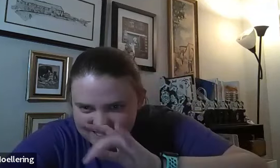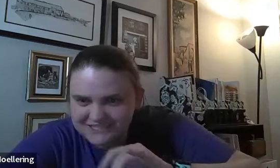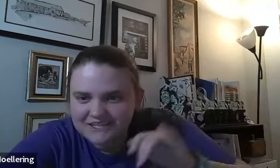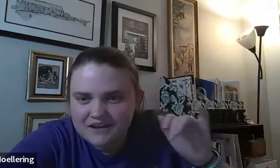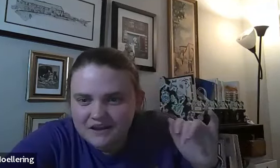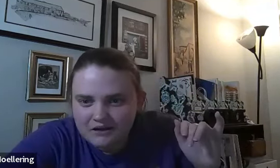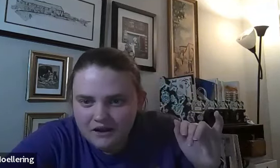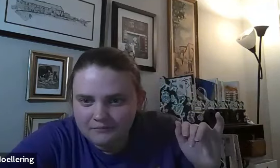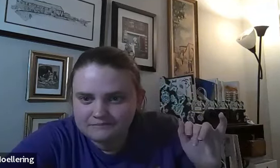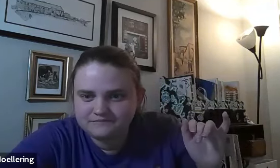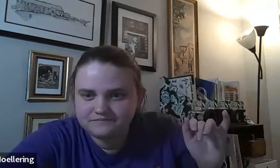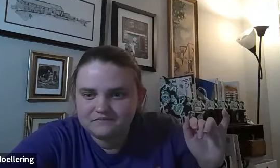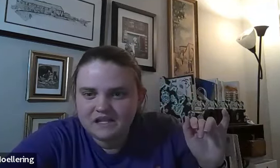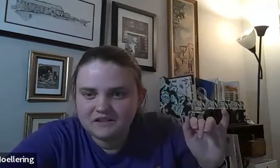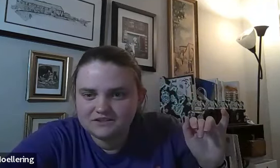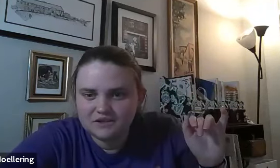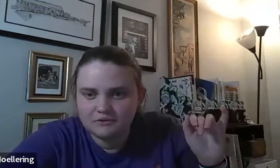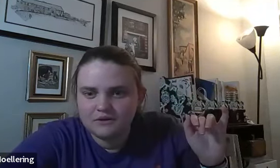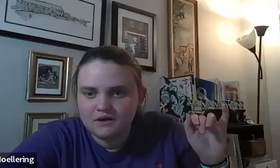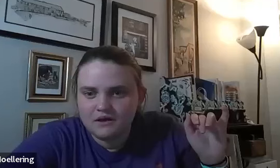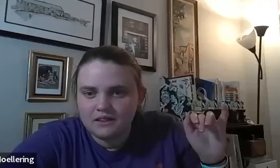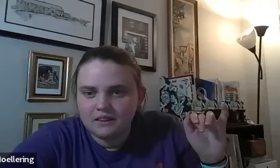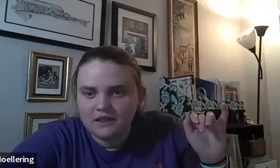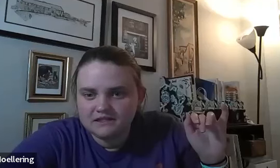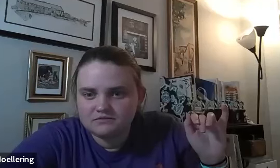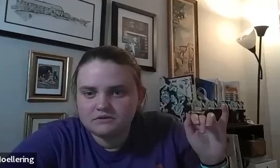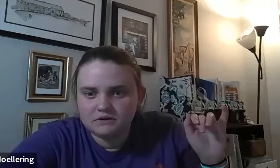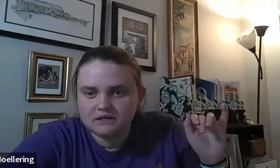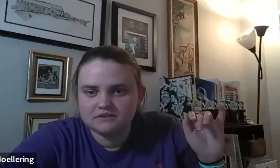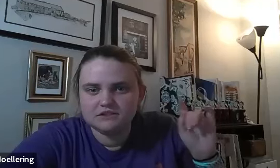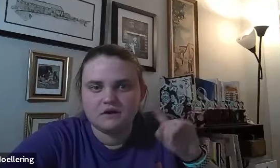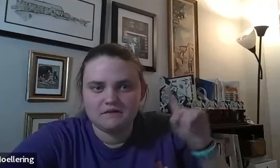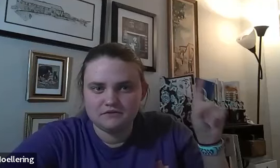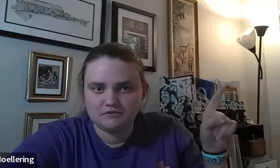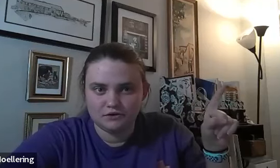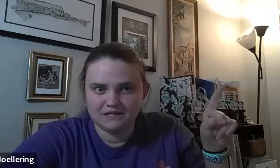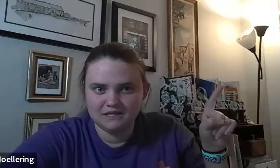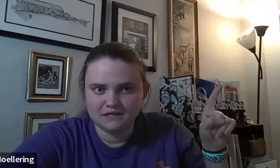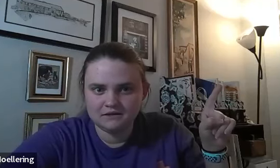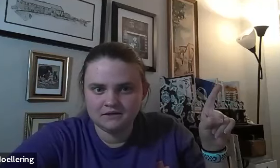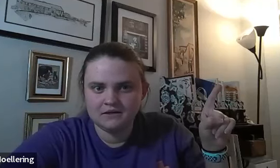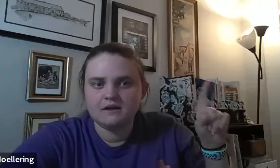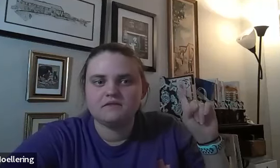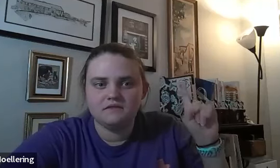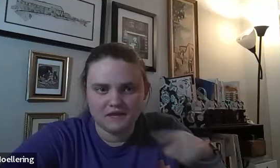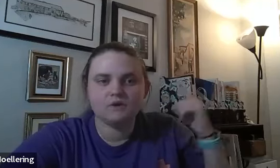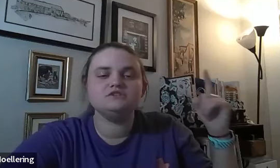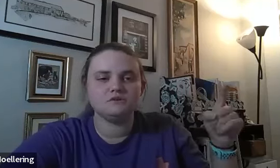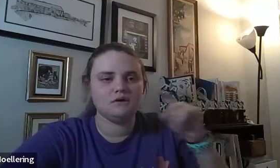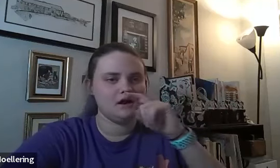finished. Okay. So let's real quick do 11 through 30 again. Then we'll do it where I